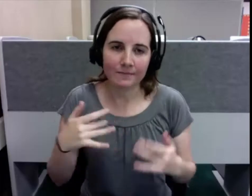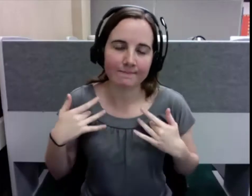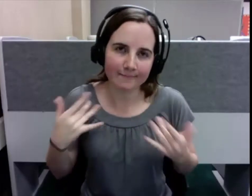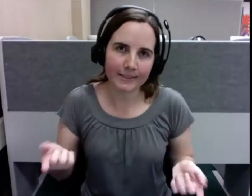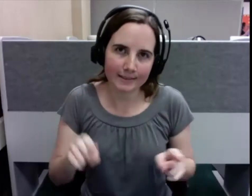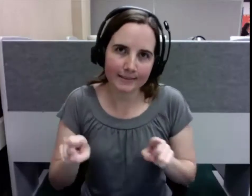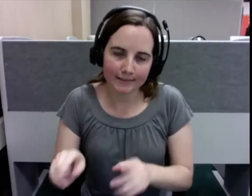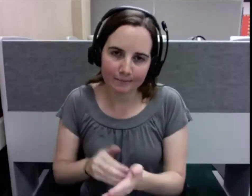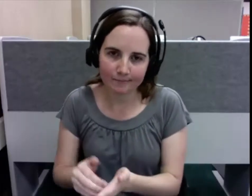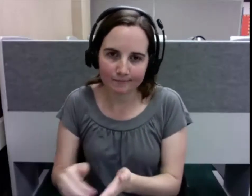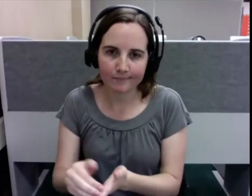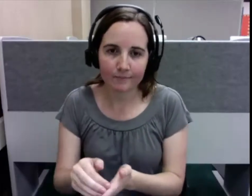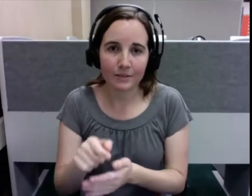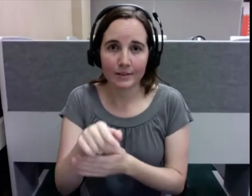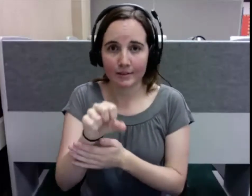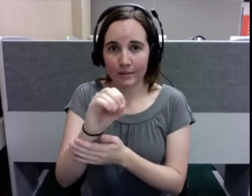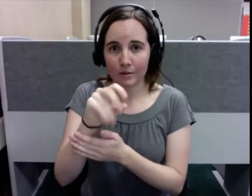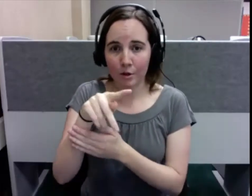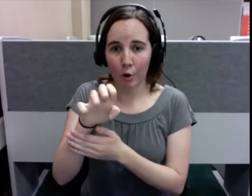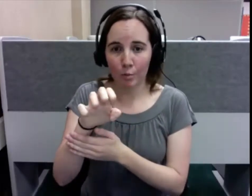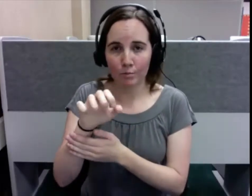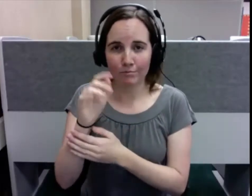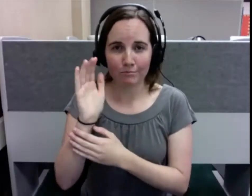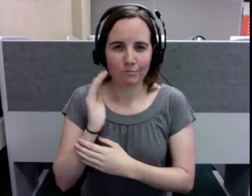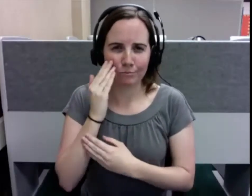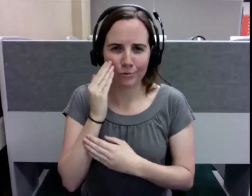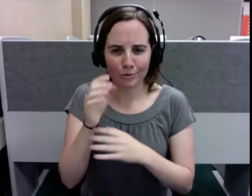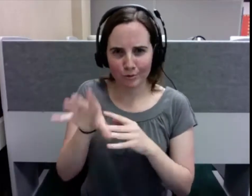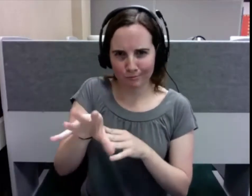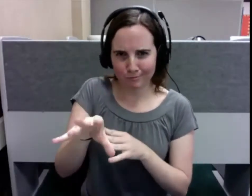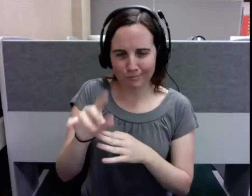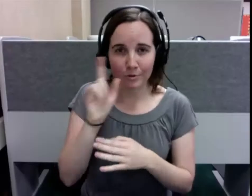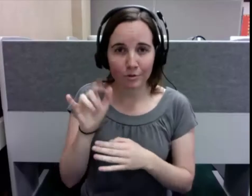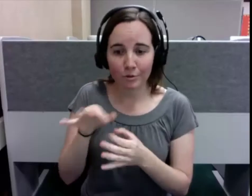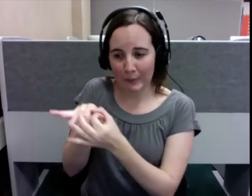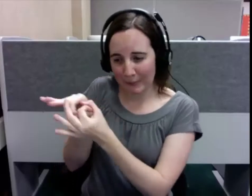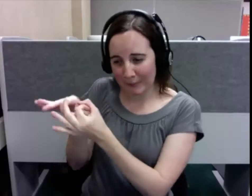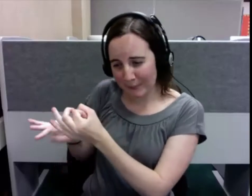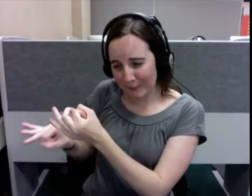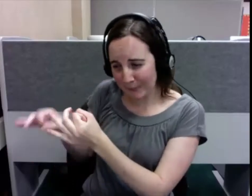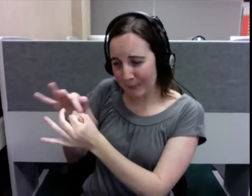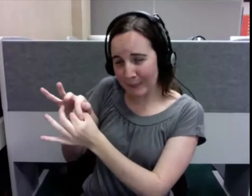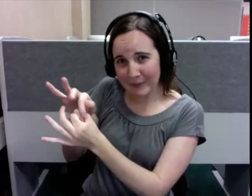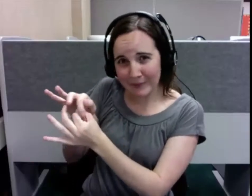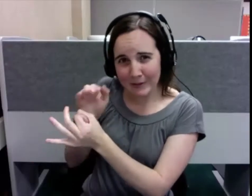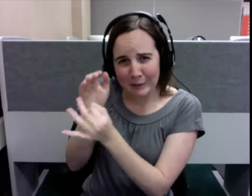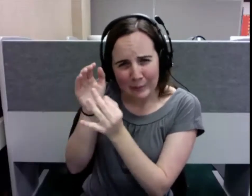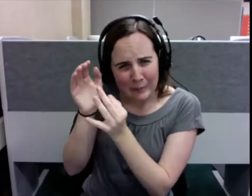smaller than most food you swallow. The diameter of the scope is actually smaller than a Tylenol tablet. During